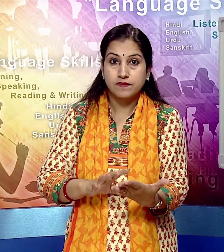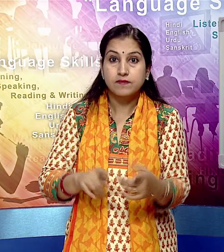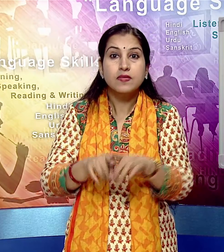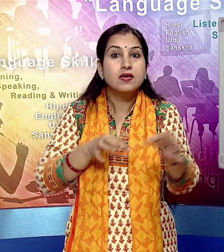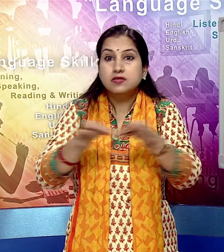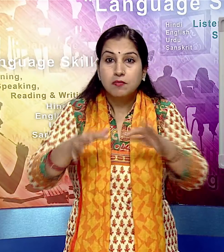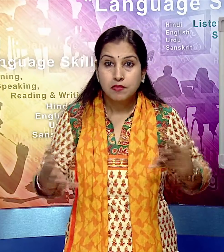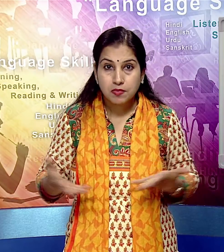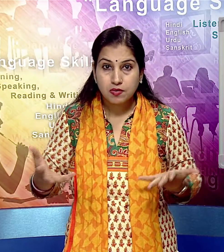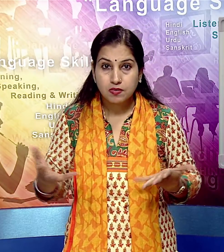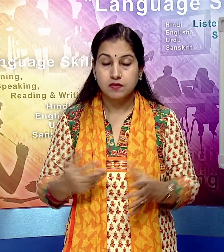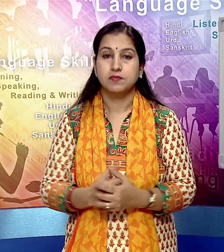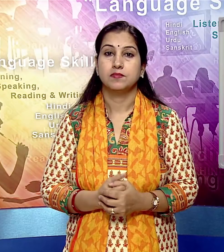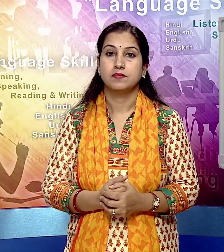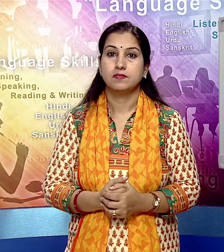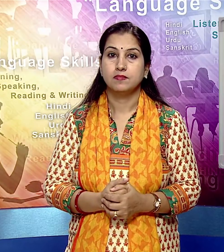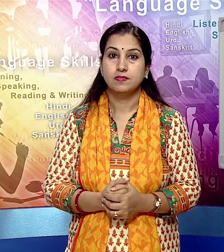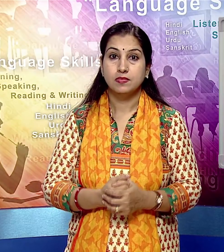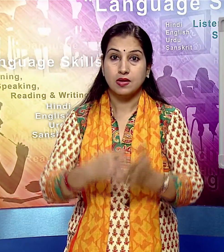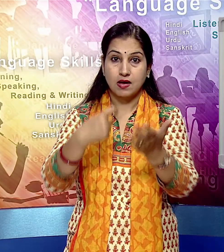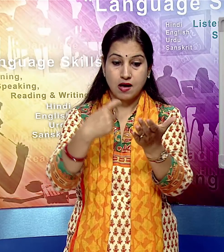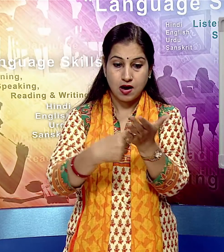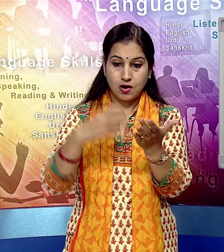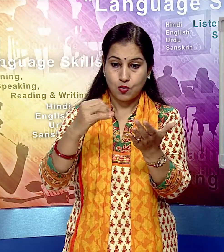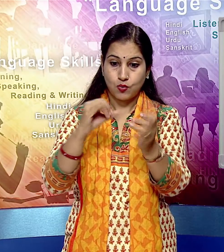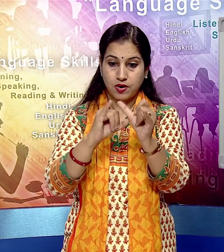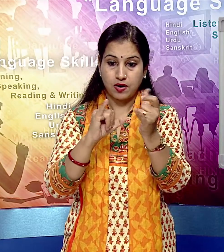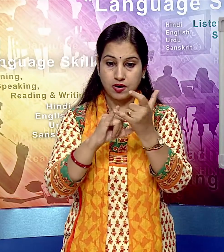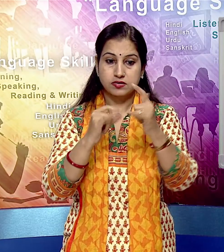Example, roasting of chana.